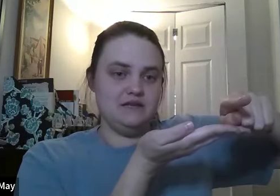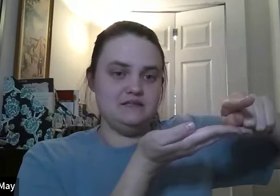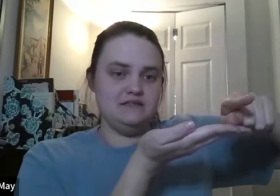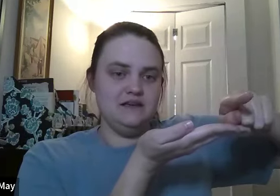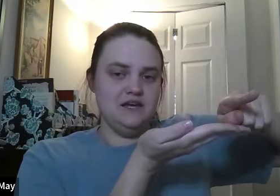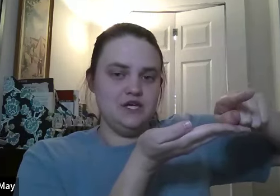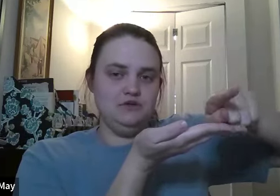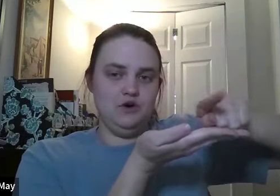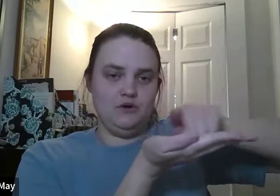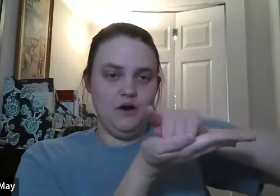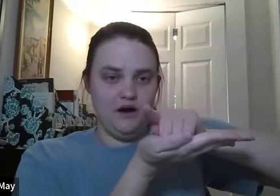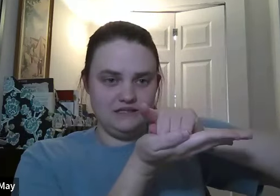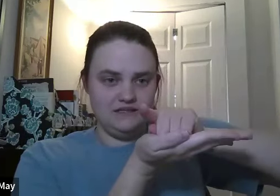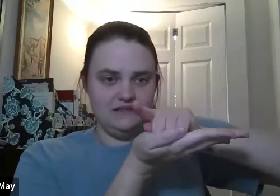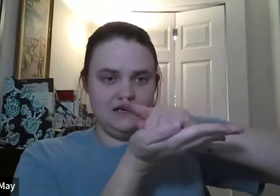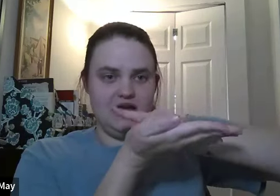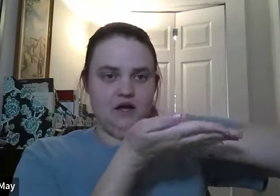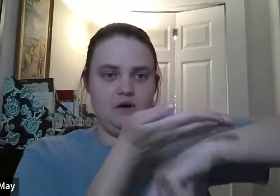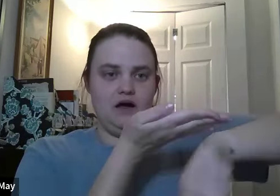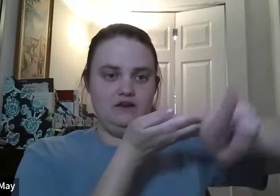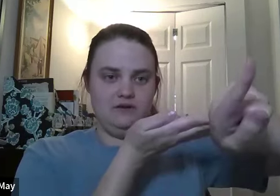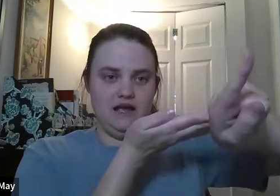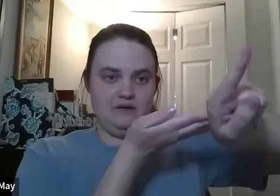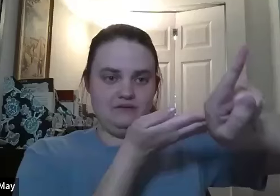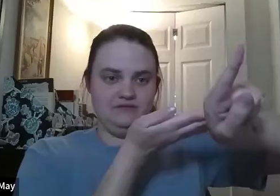base. You go across and go under and out.